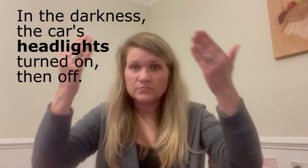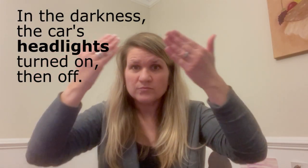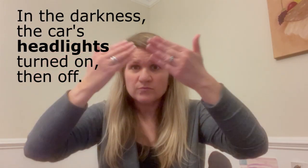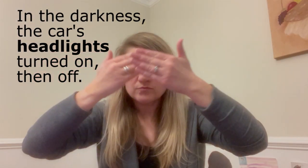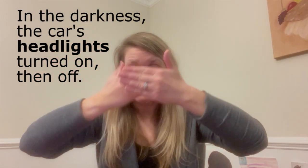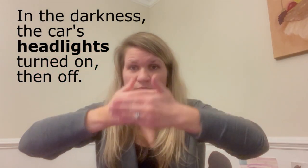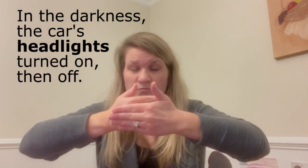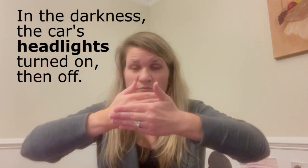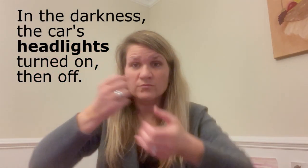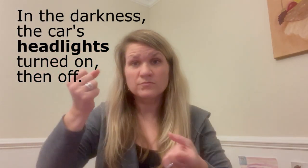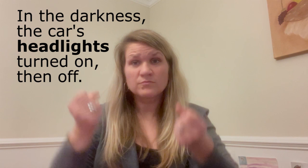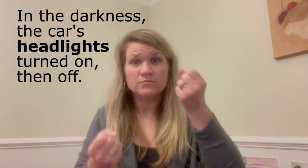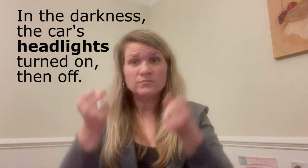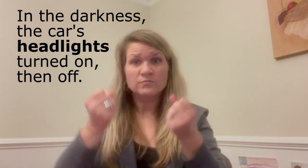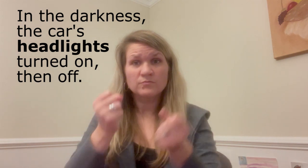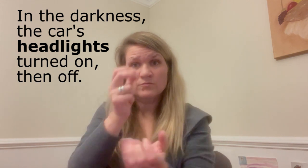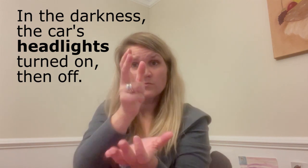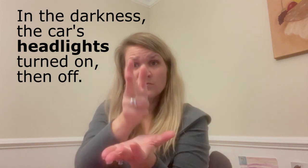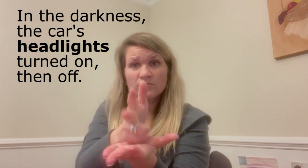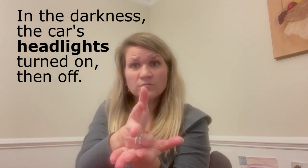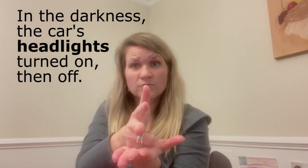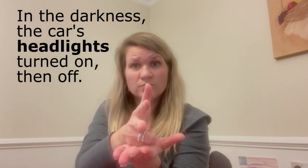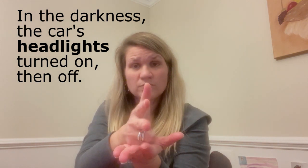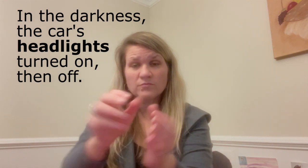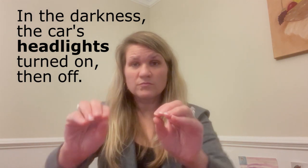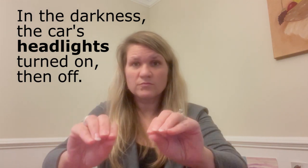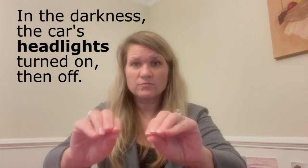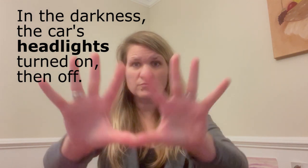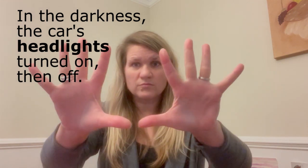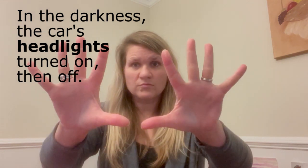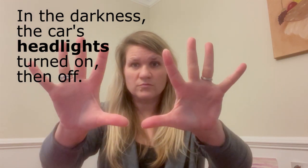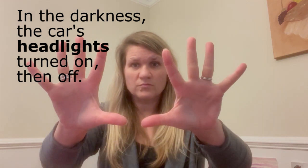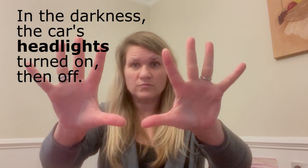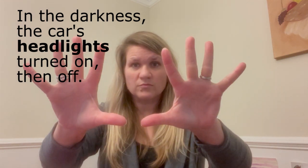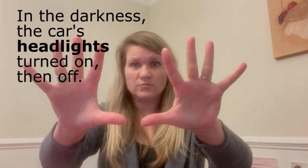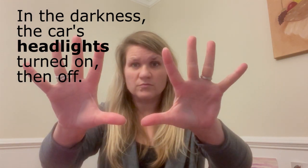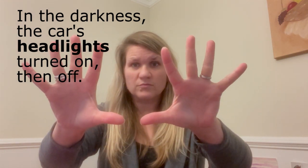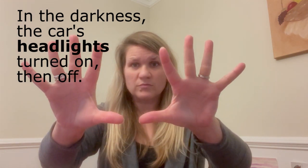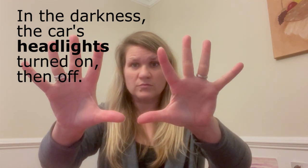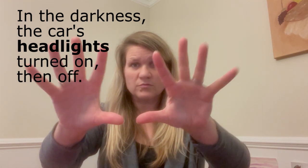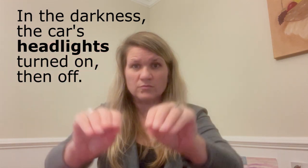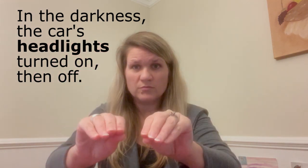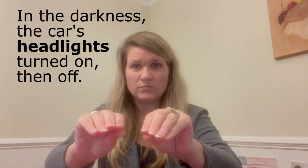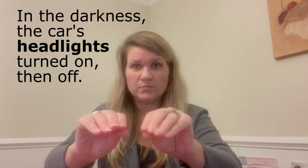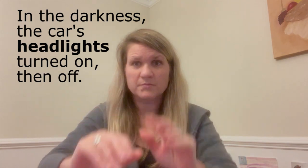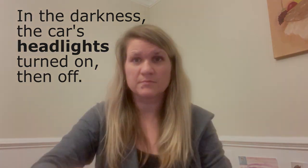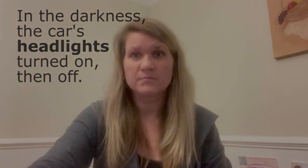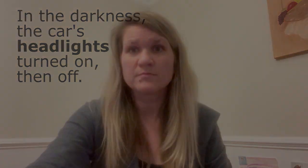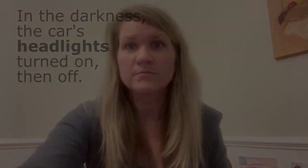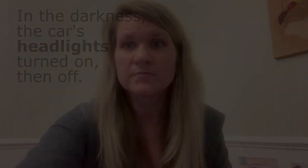in the dark in parked car turns on and off its headlights